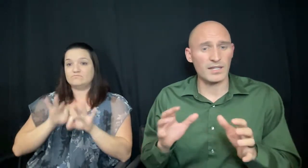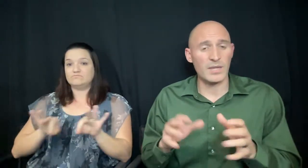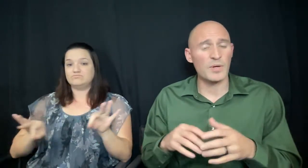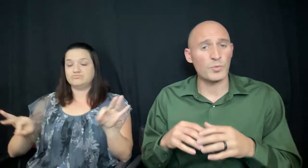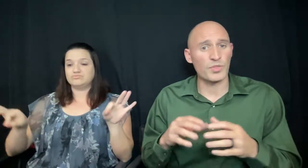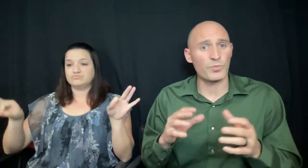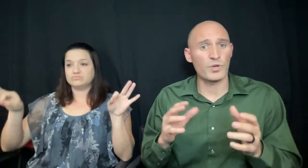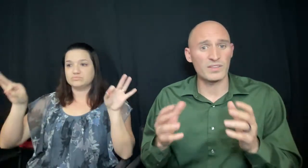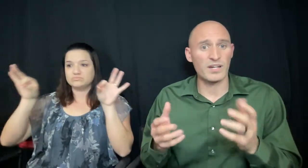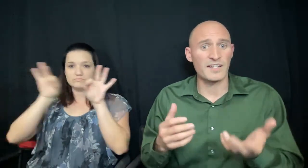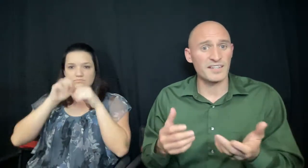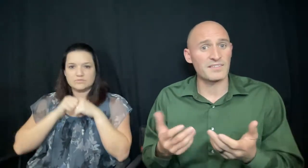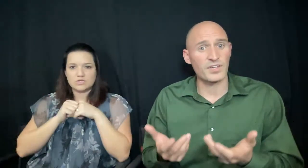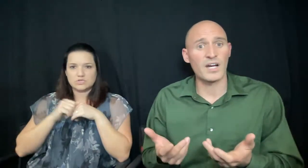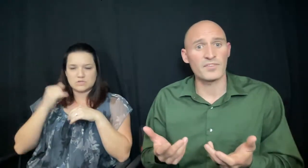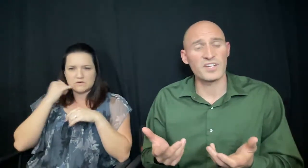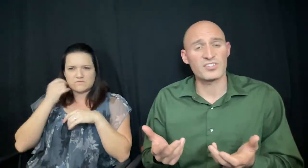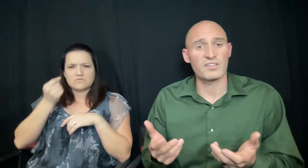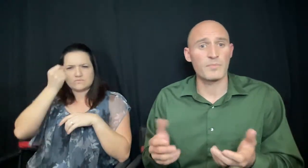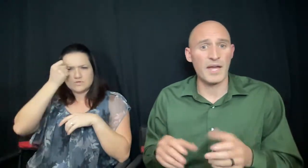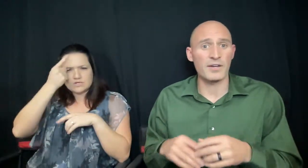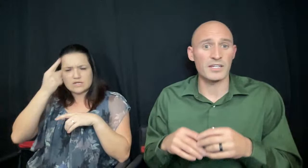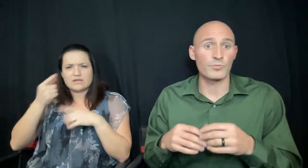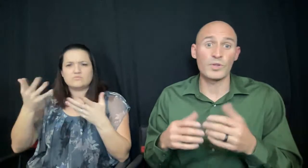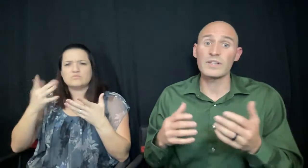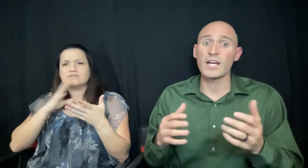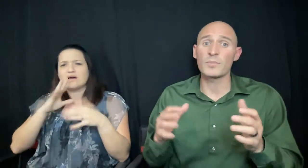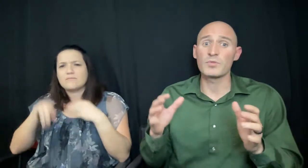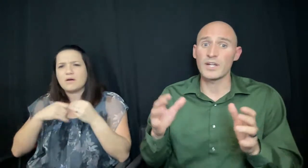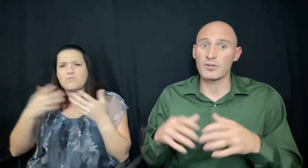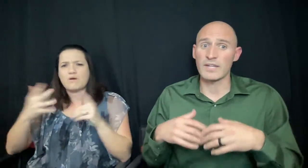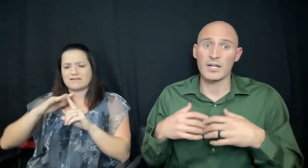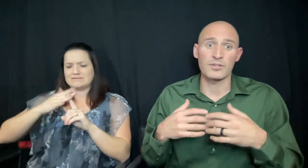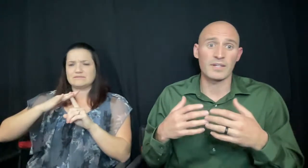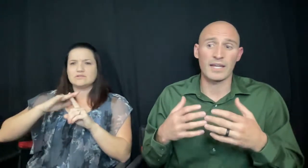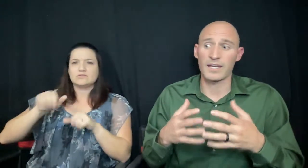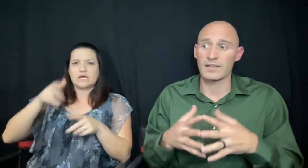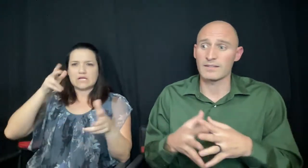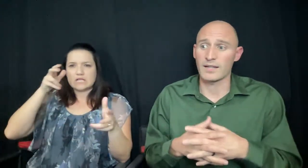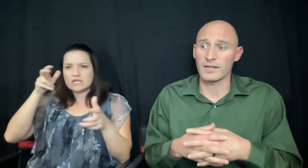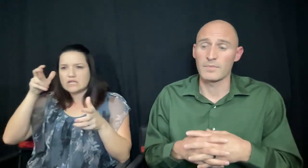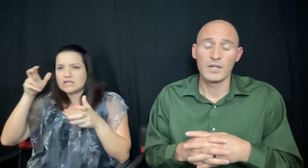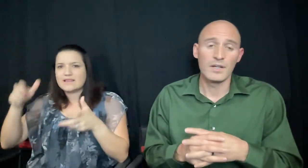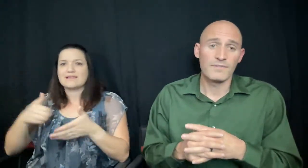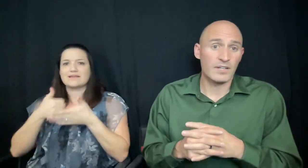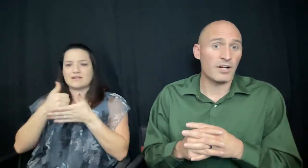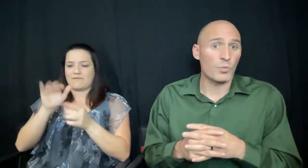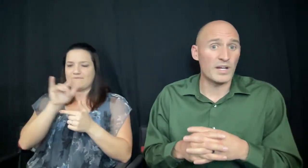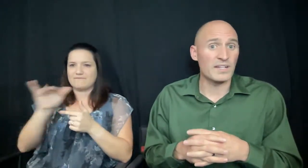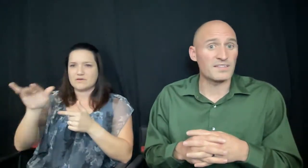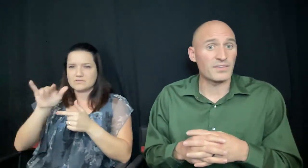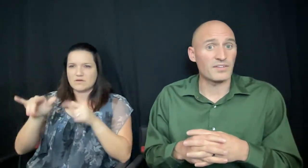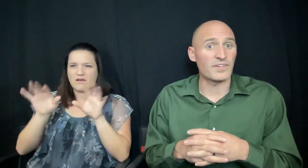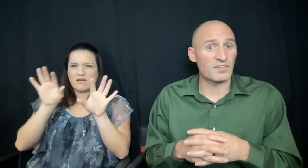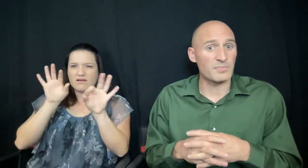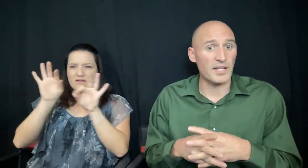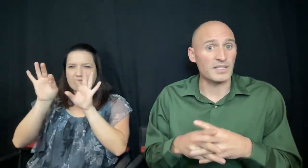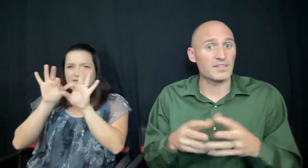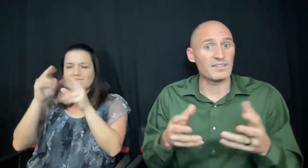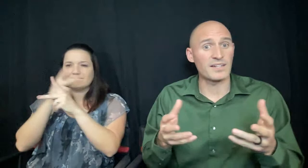keep up with what the context of the conversation is about, it can really help you narrow down and figure out what it is that they're fingerspelling. Is it a